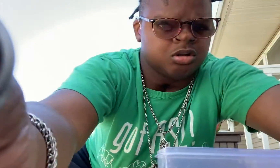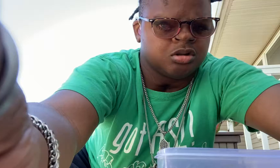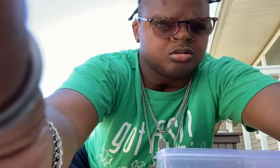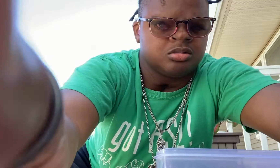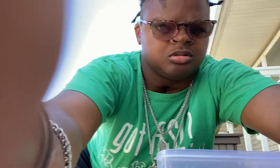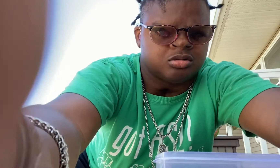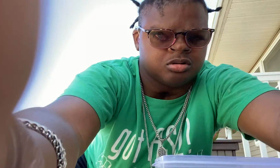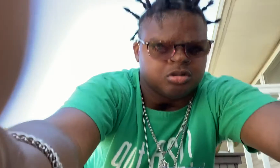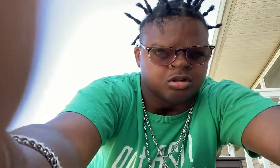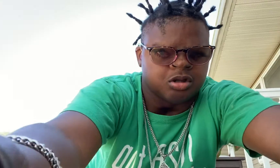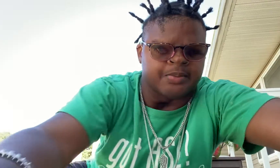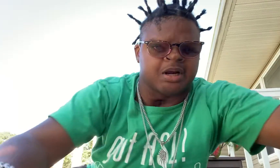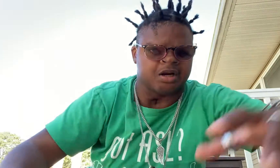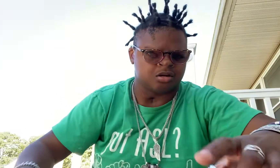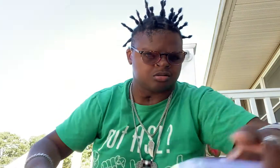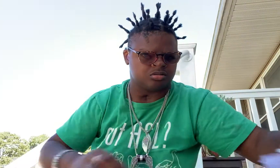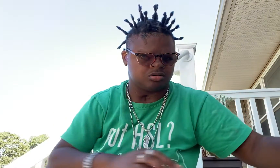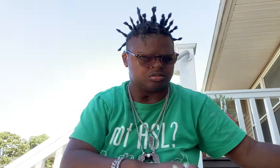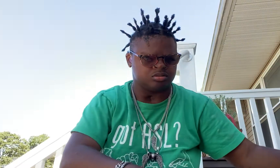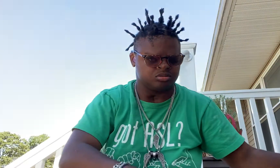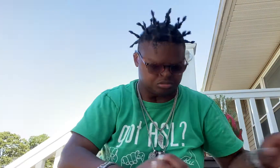Now, so you can see the back.